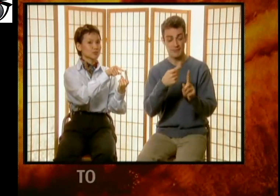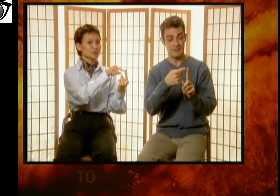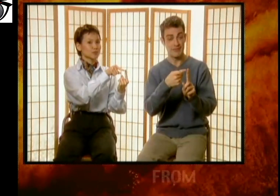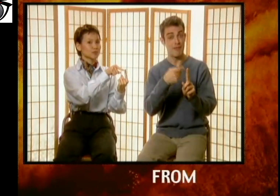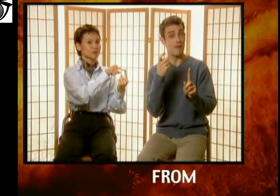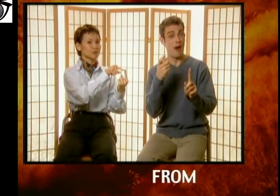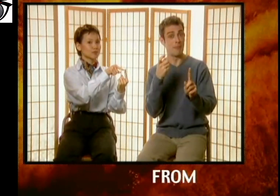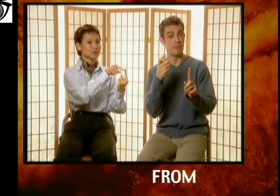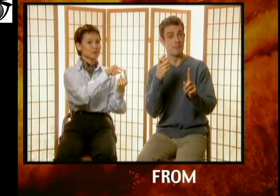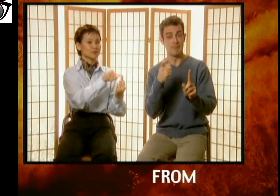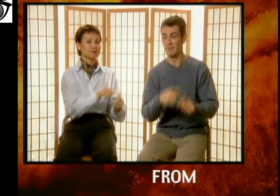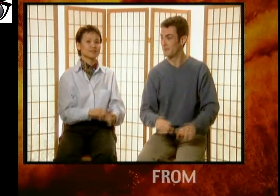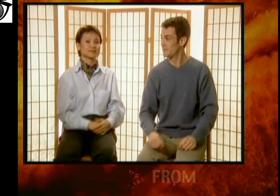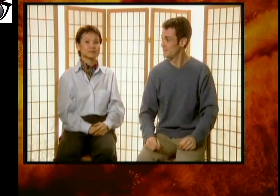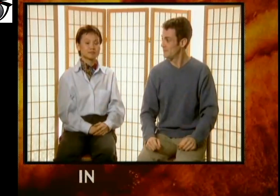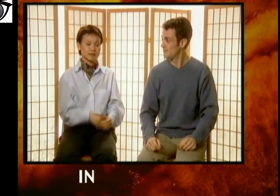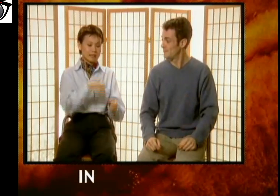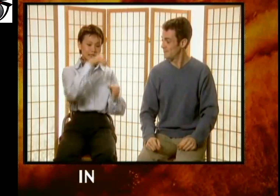to, from,